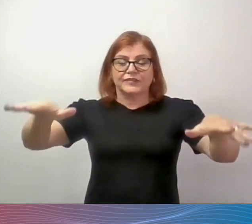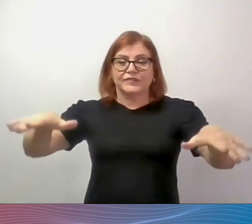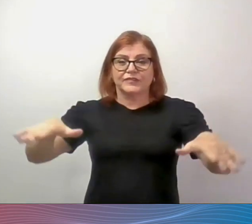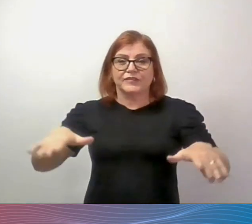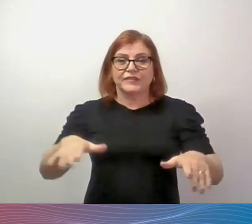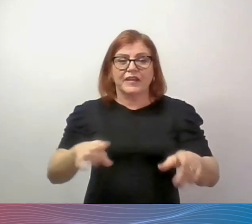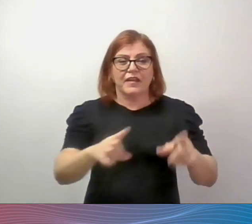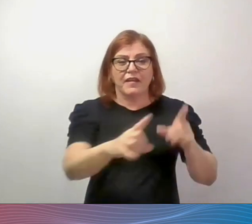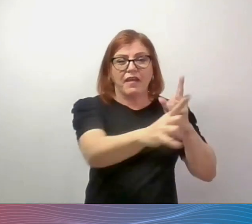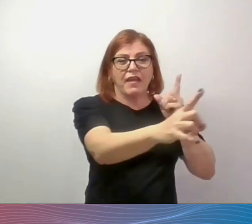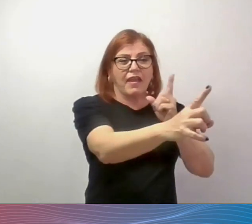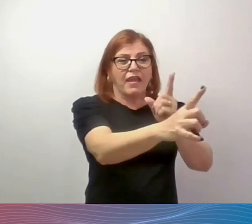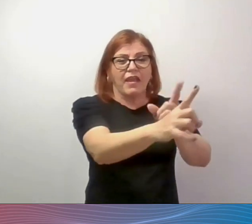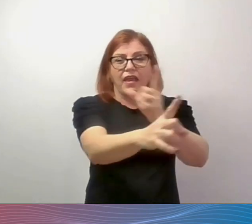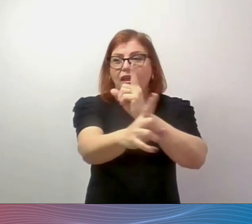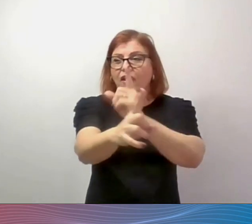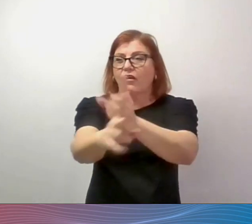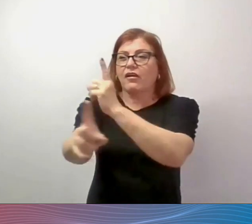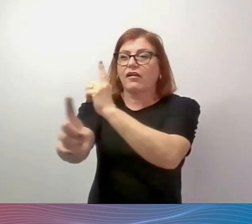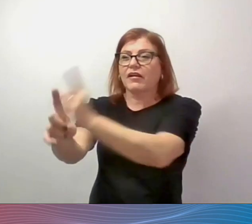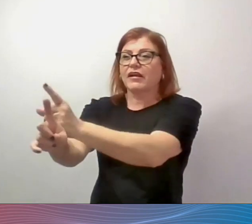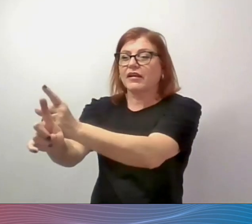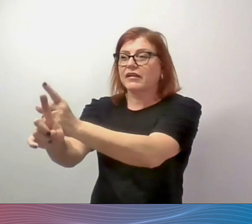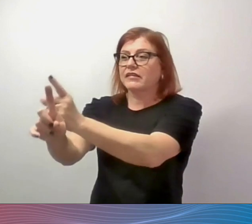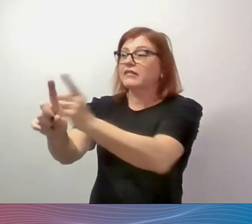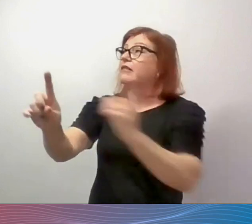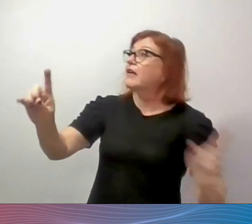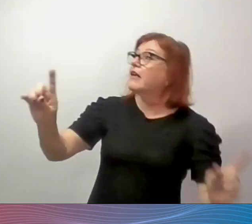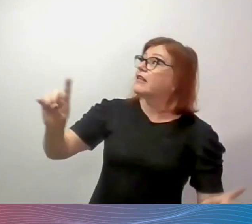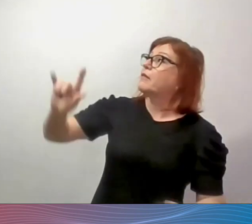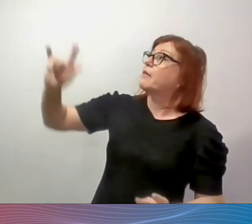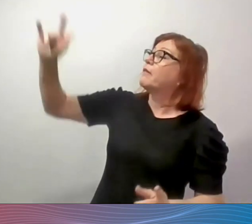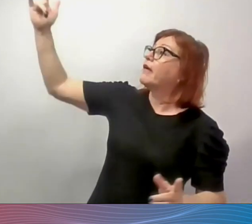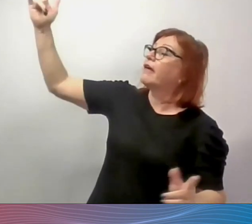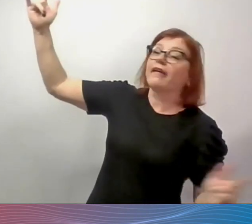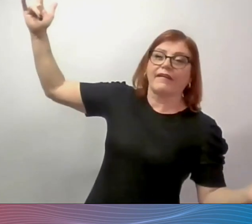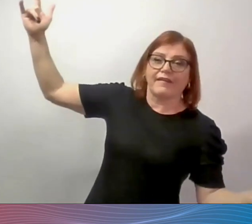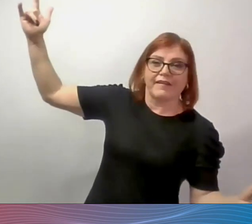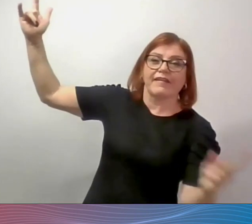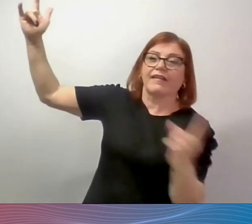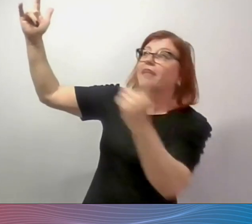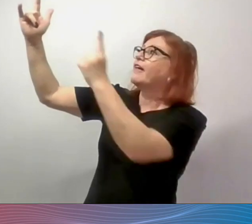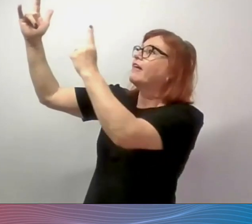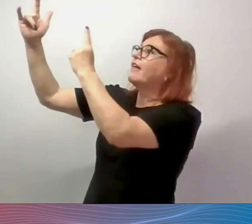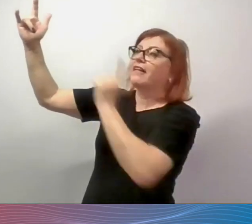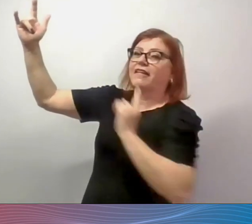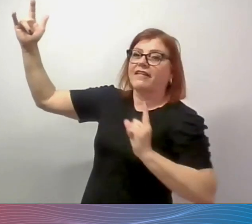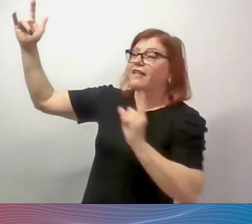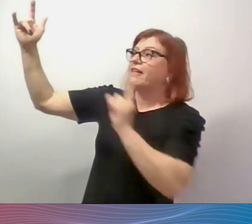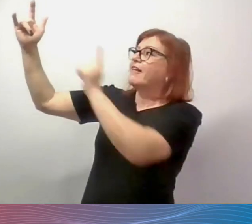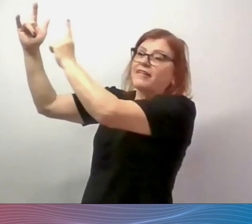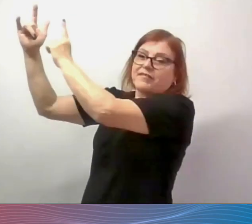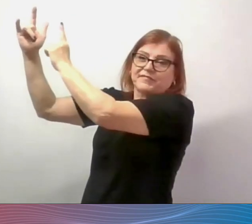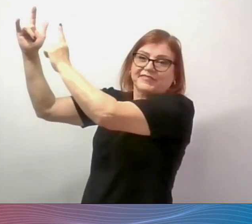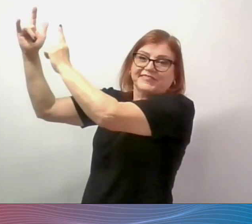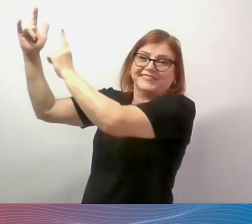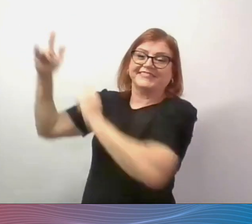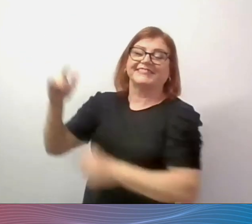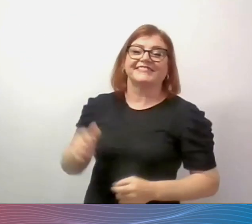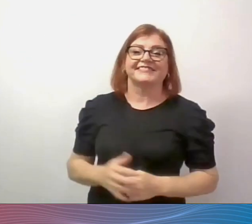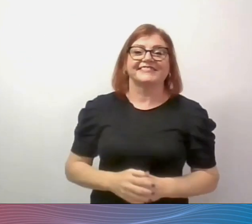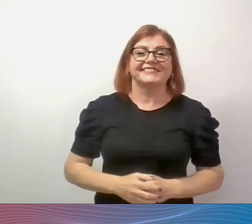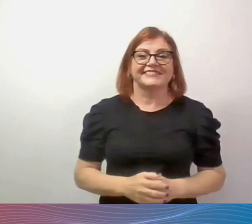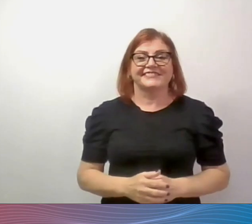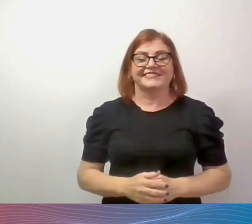ele alcança por meio da graça o amor. Paul, by being a dispenser of grace, he will reach through grace love.